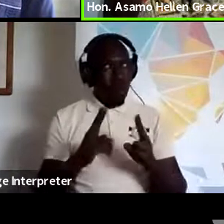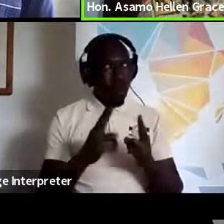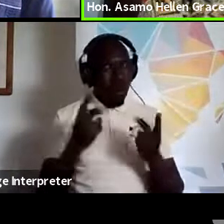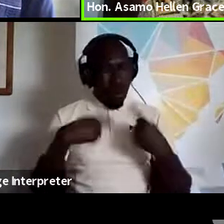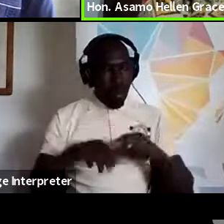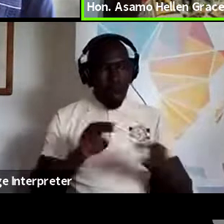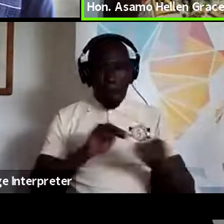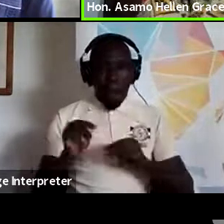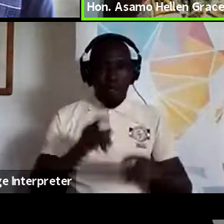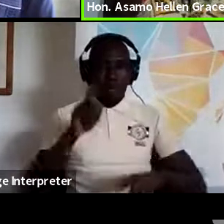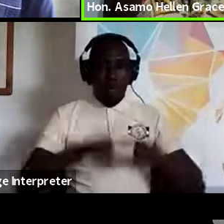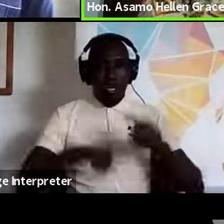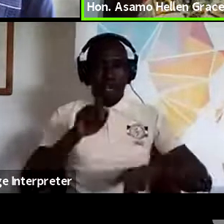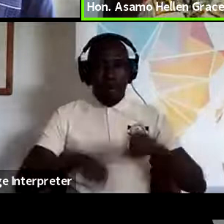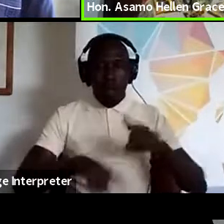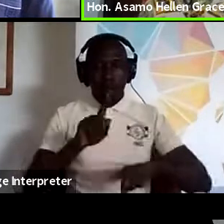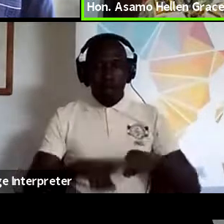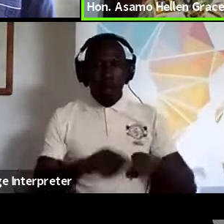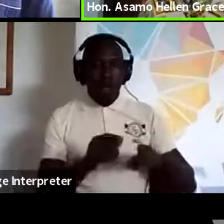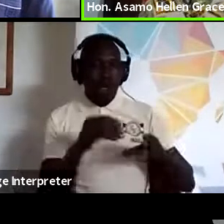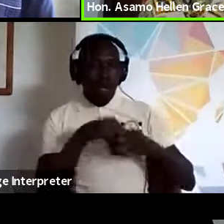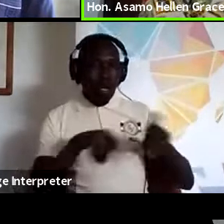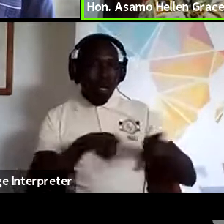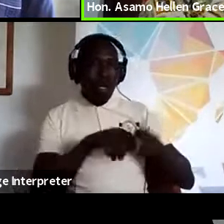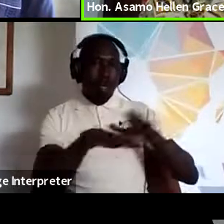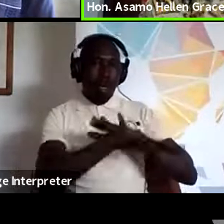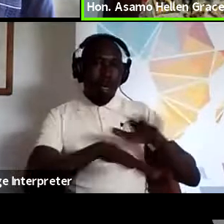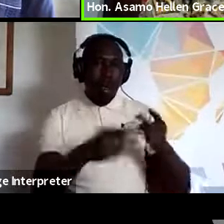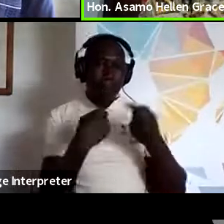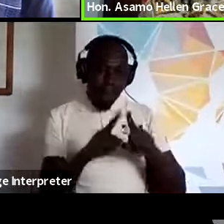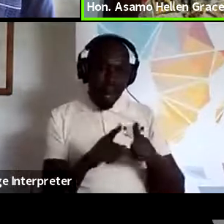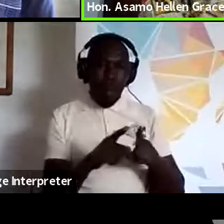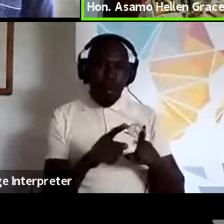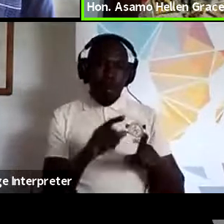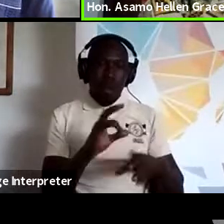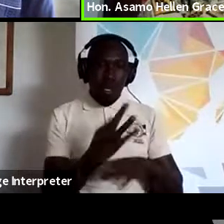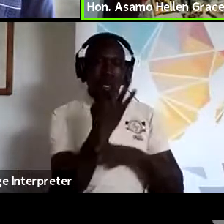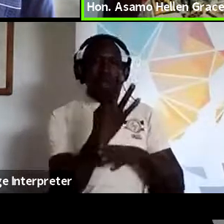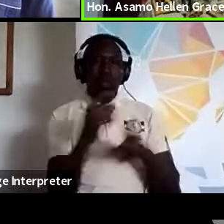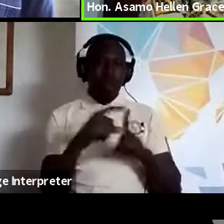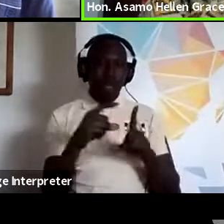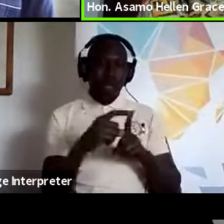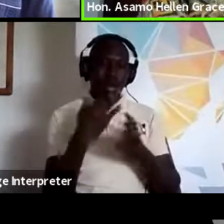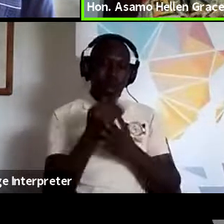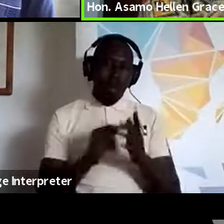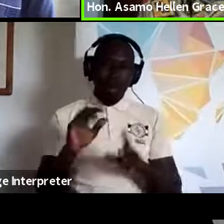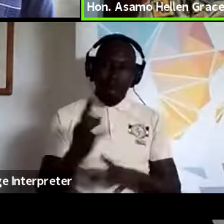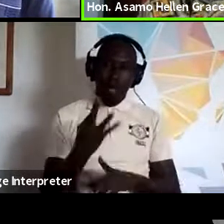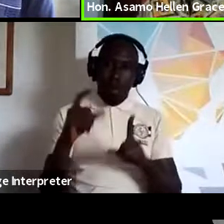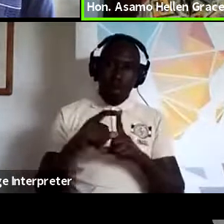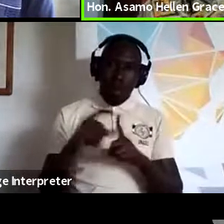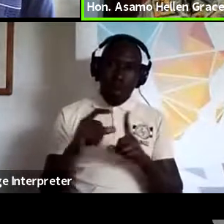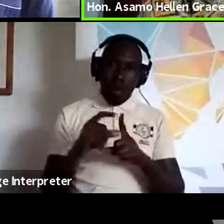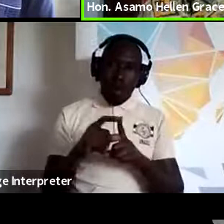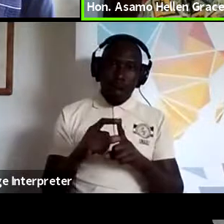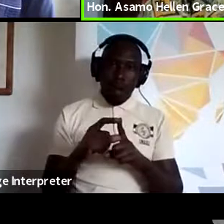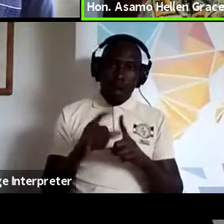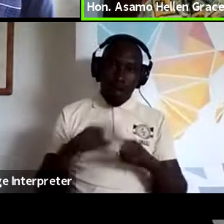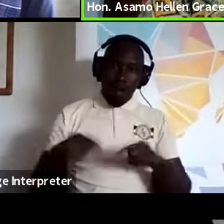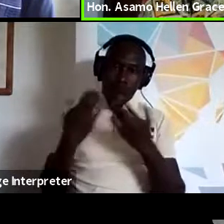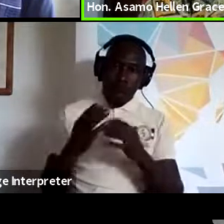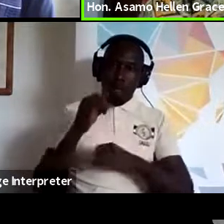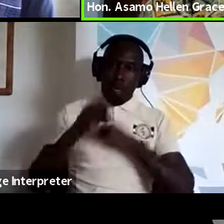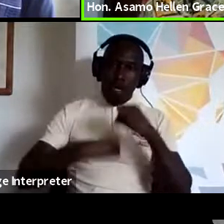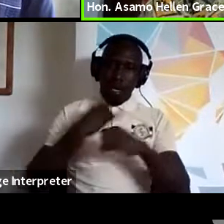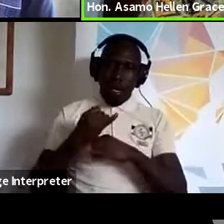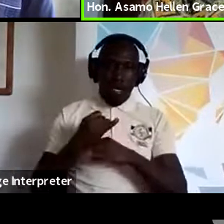able to participate in that area, but not on the 3rd of December. For 3rd of December, I host the International Day